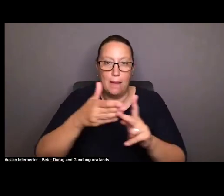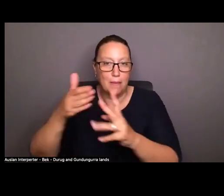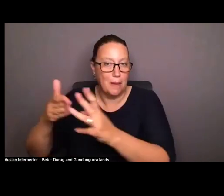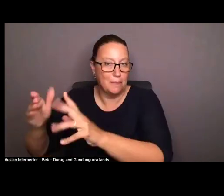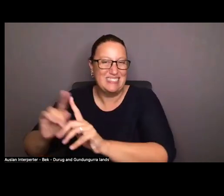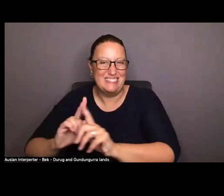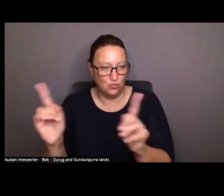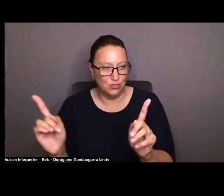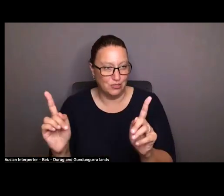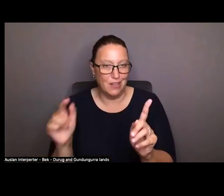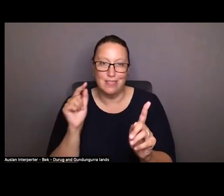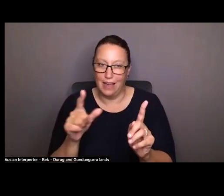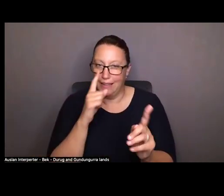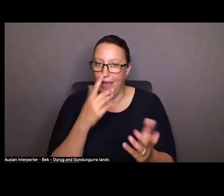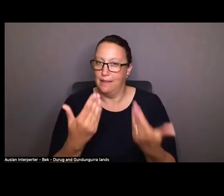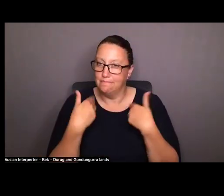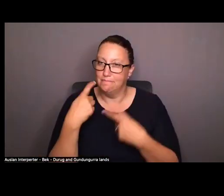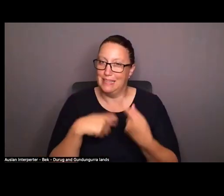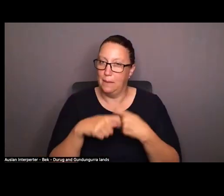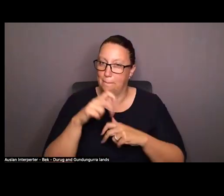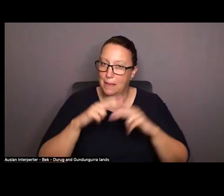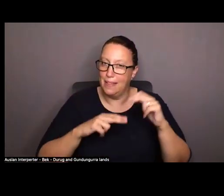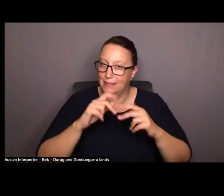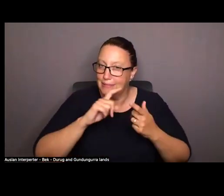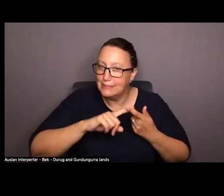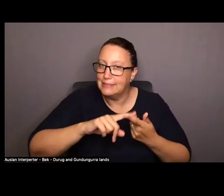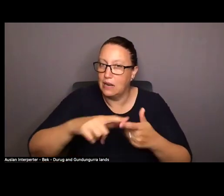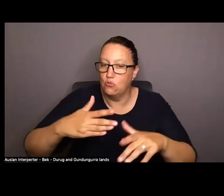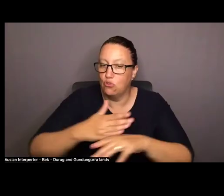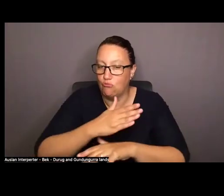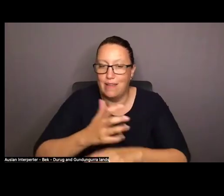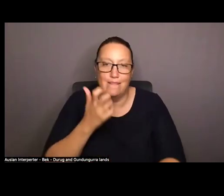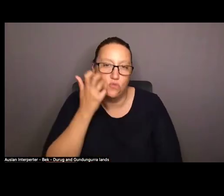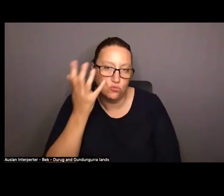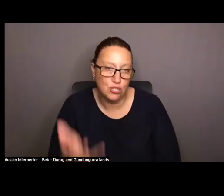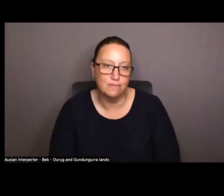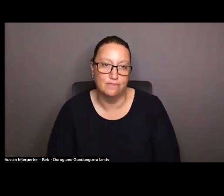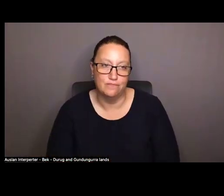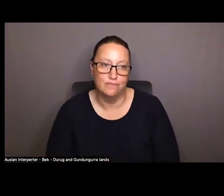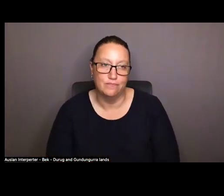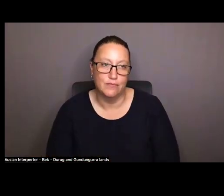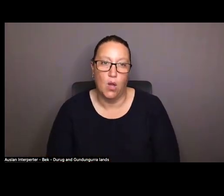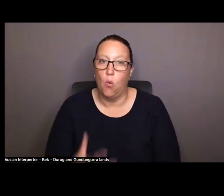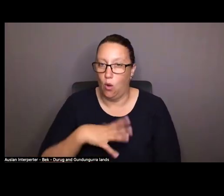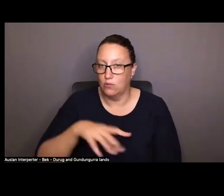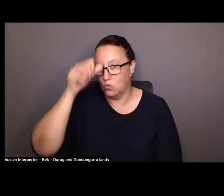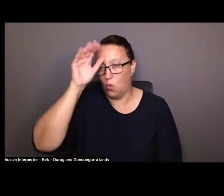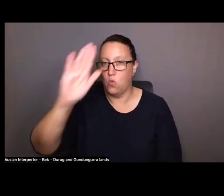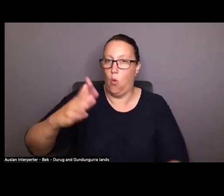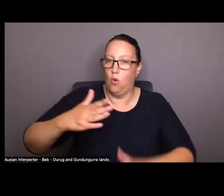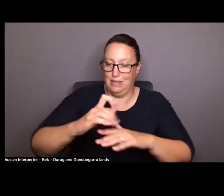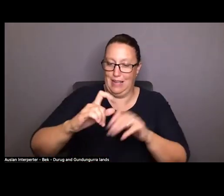going to help you to build a sustainable career into the future. We want to know about your career goals, not